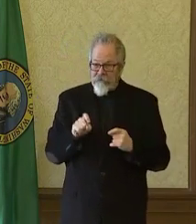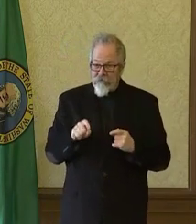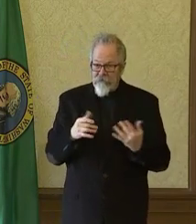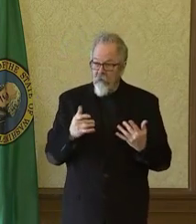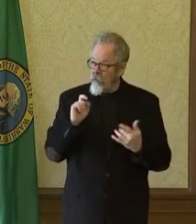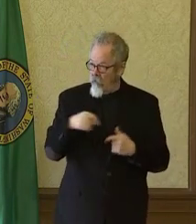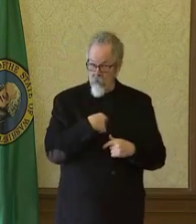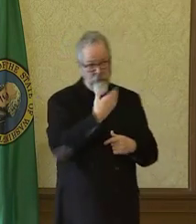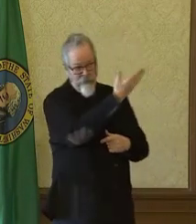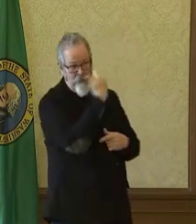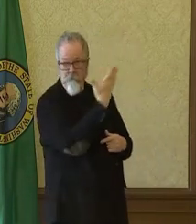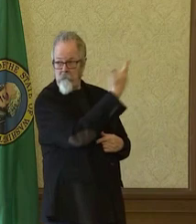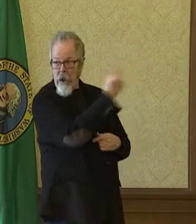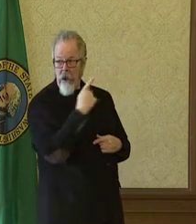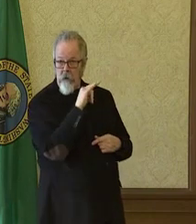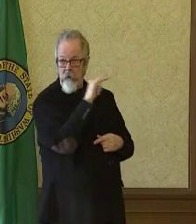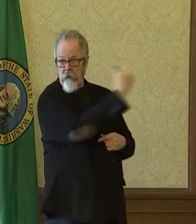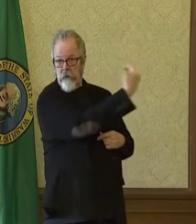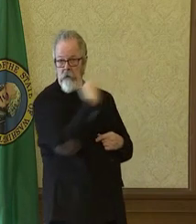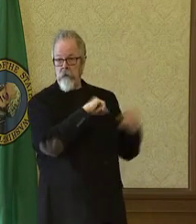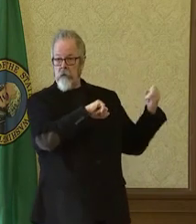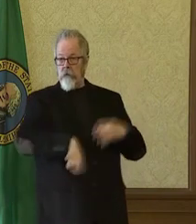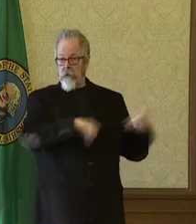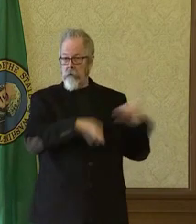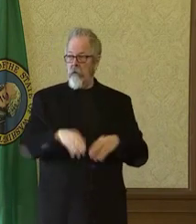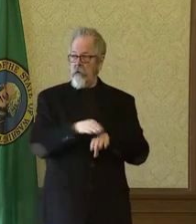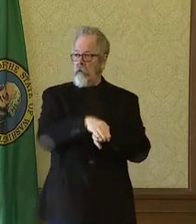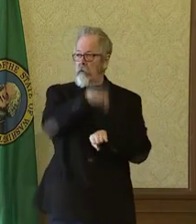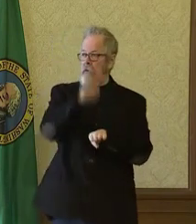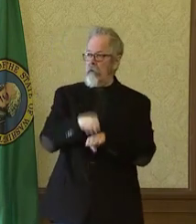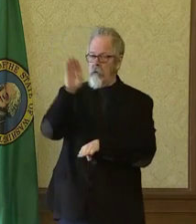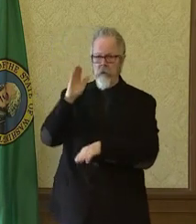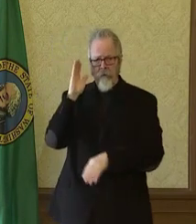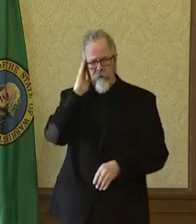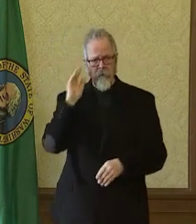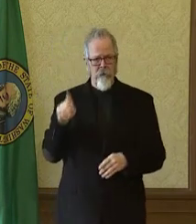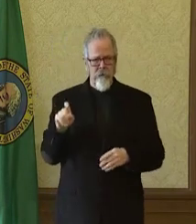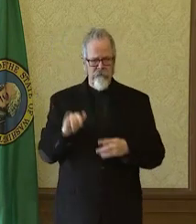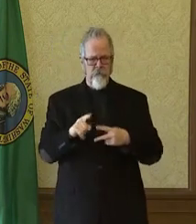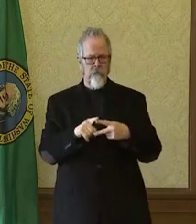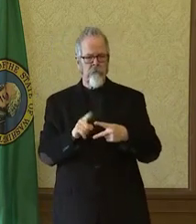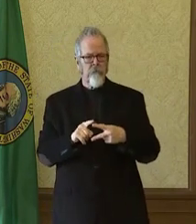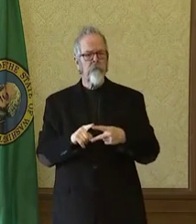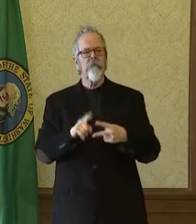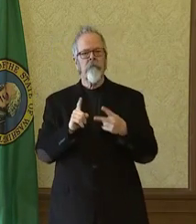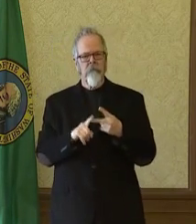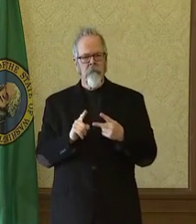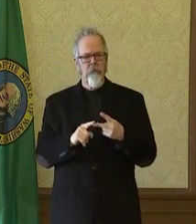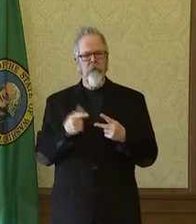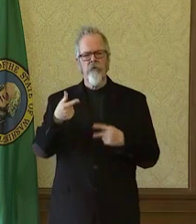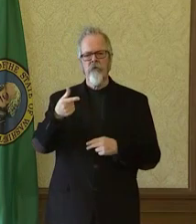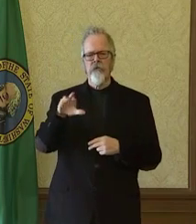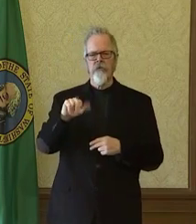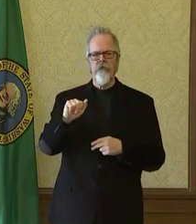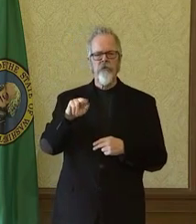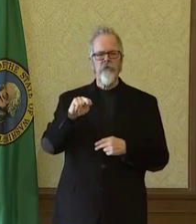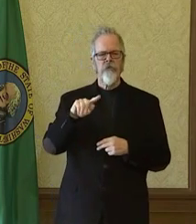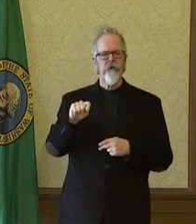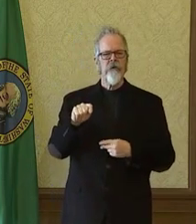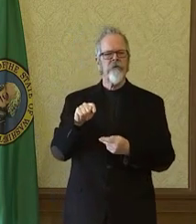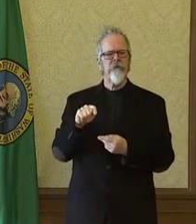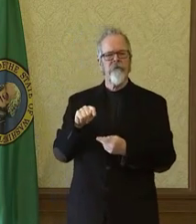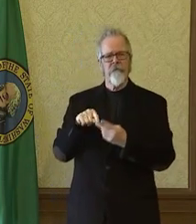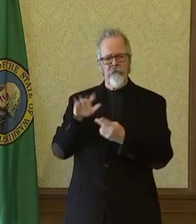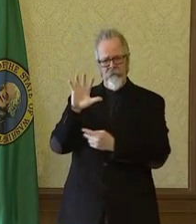worth of grants, are those going to be divided up across the state based on population, some other metric, or is it first come, first